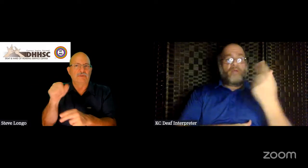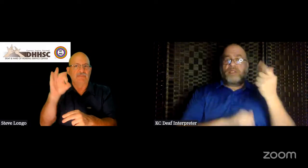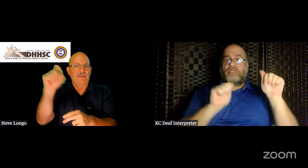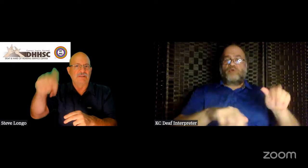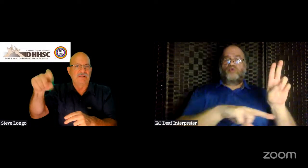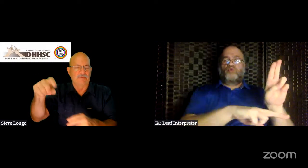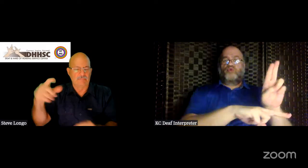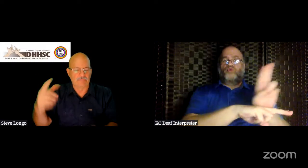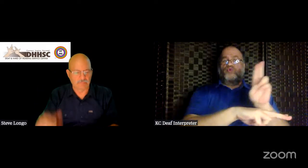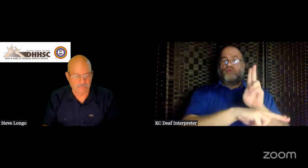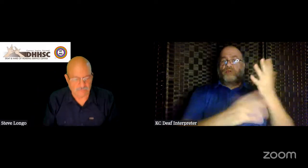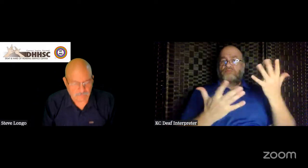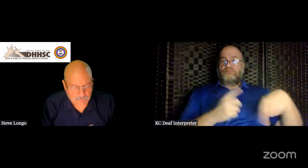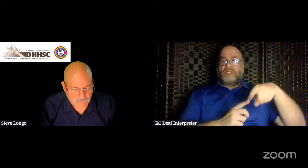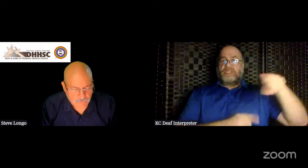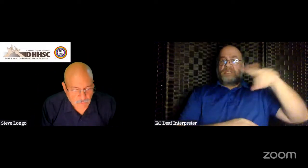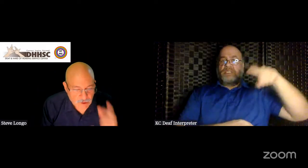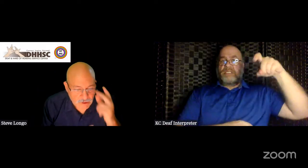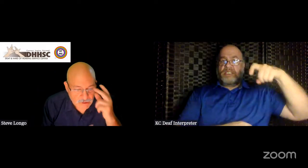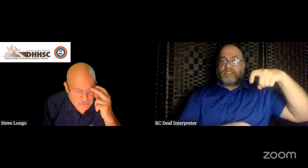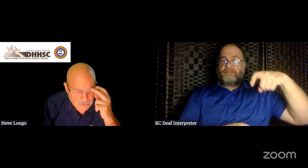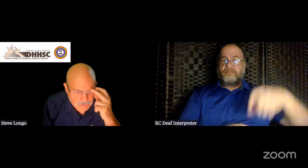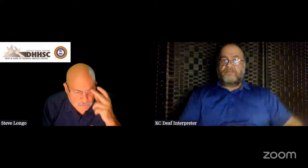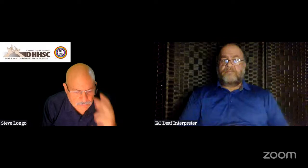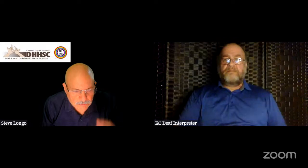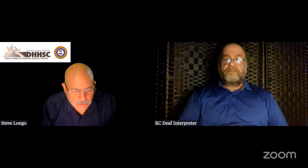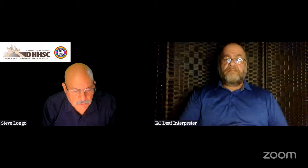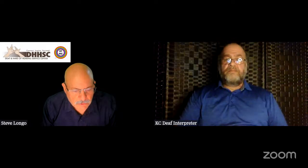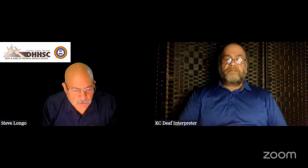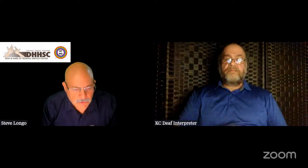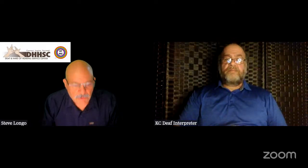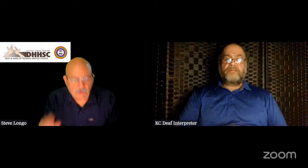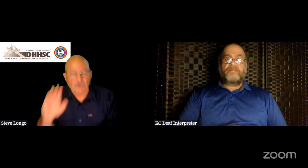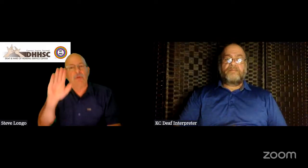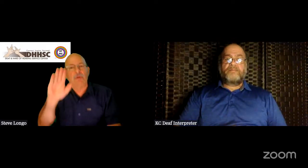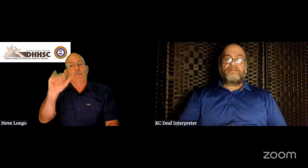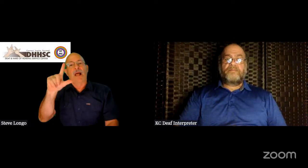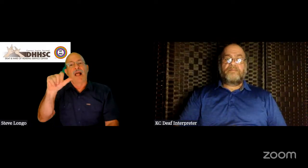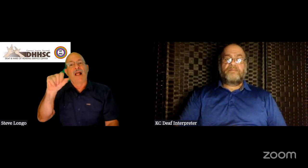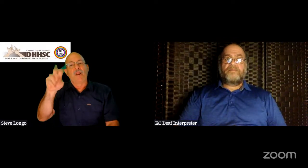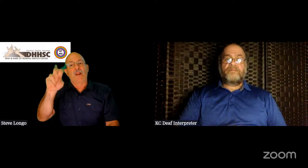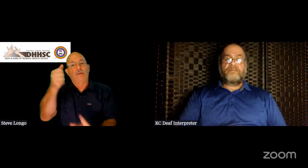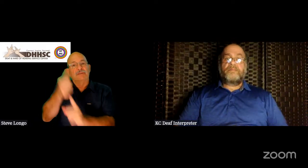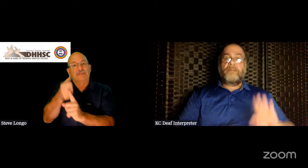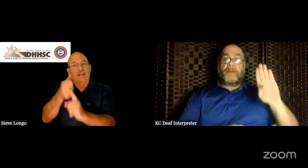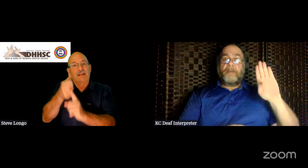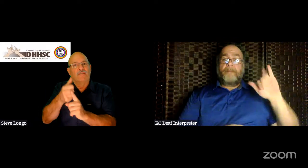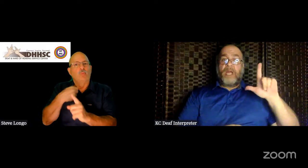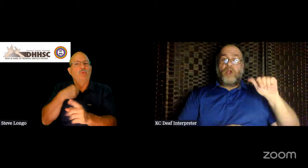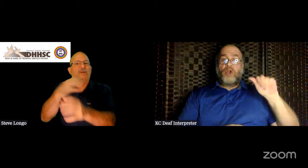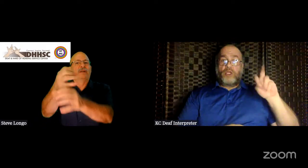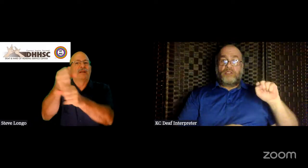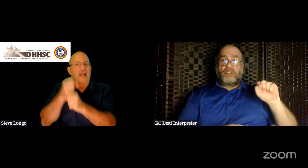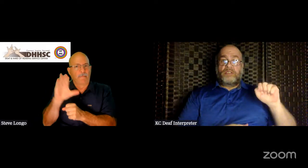That will be posted on the website for anyone to utilize who needs it.